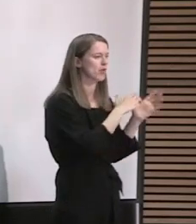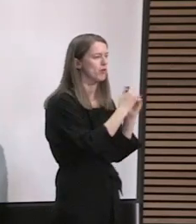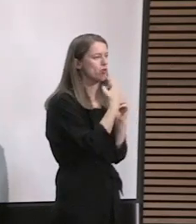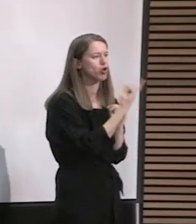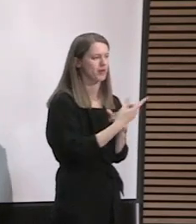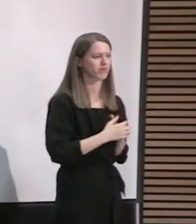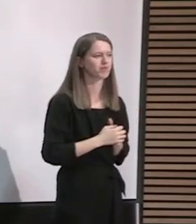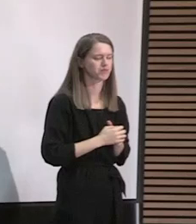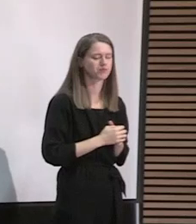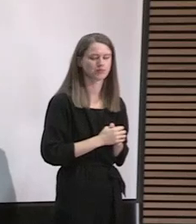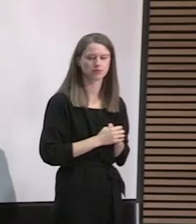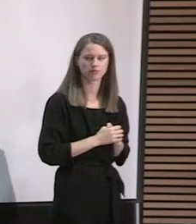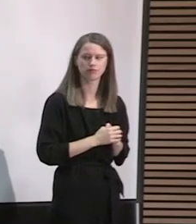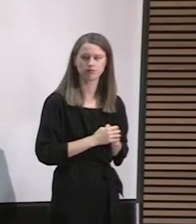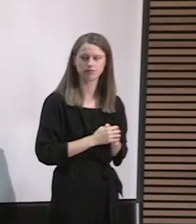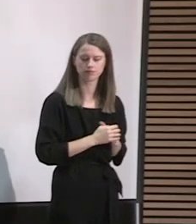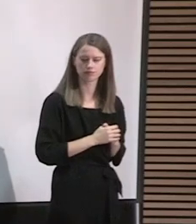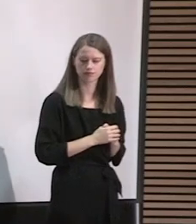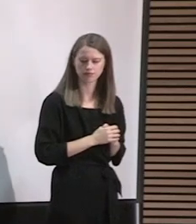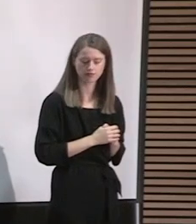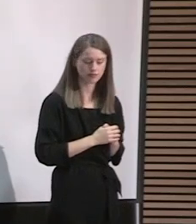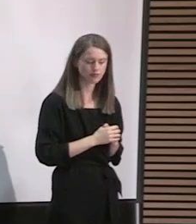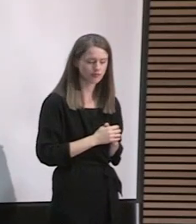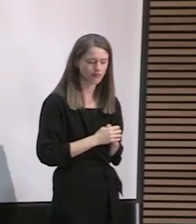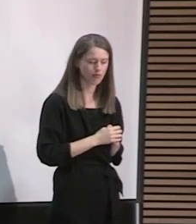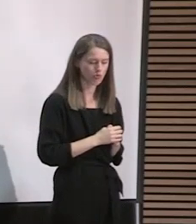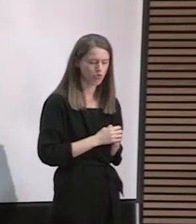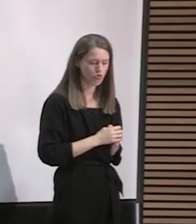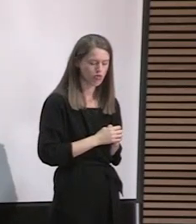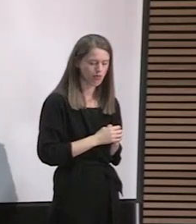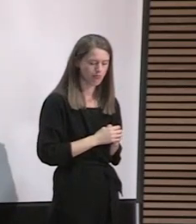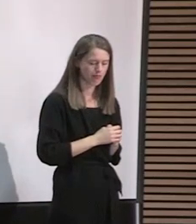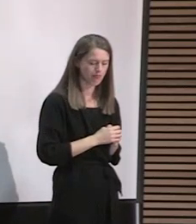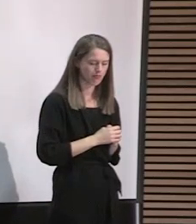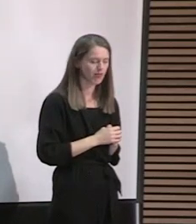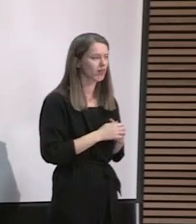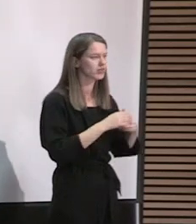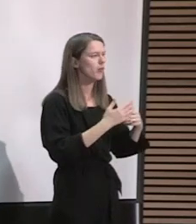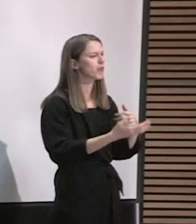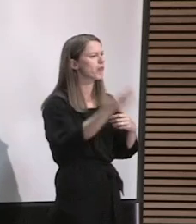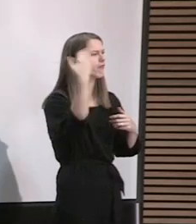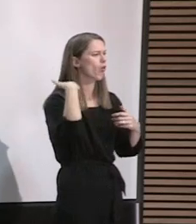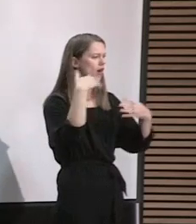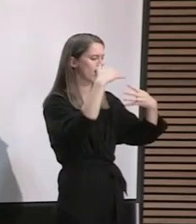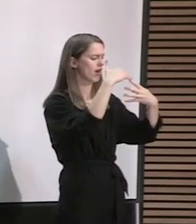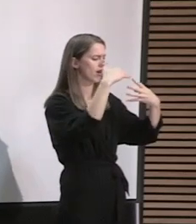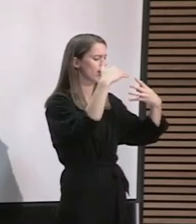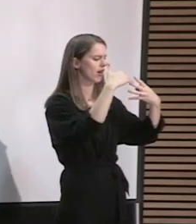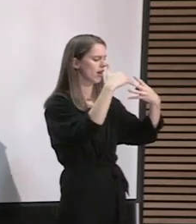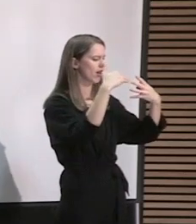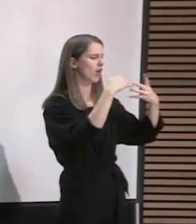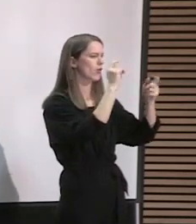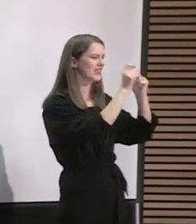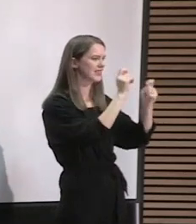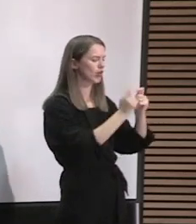Minister. That's the key point here is we did do quite a lot of surveillance testing as we came down through the alert levels. Once we were in alert level 1 and